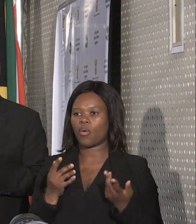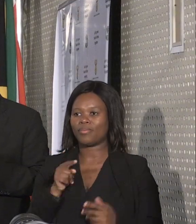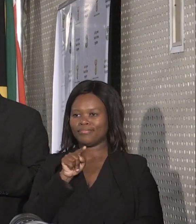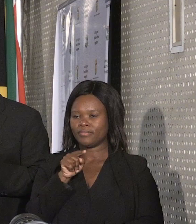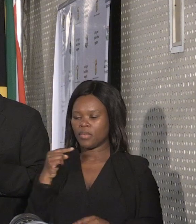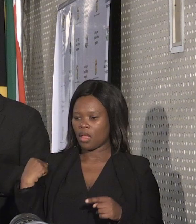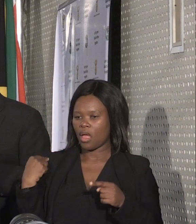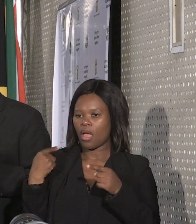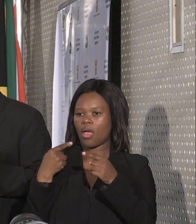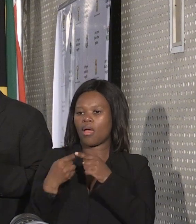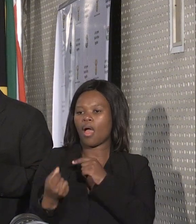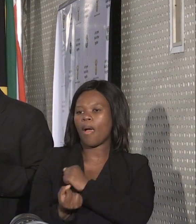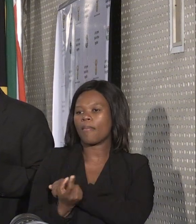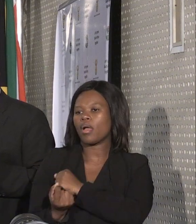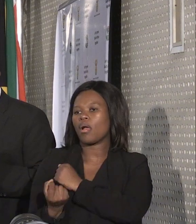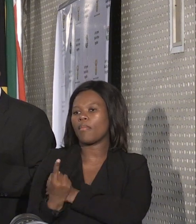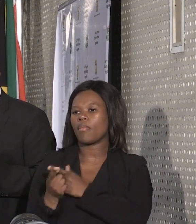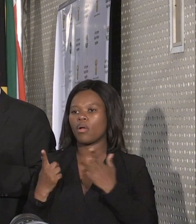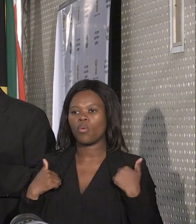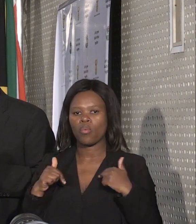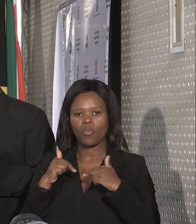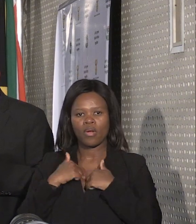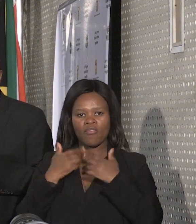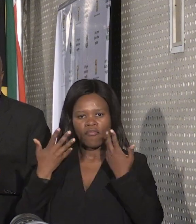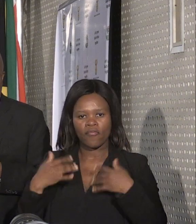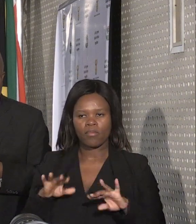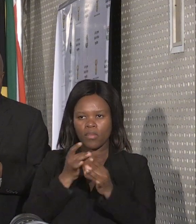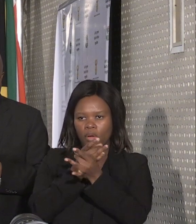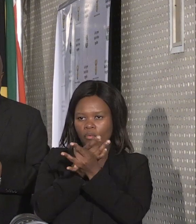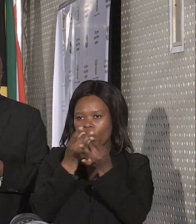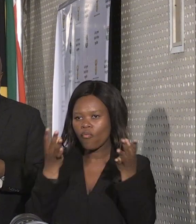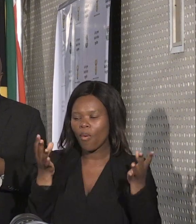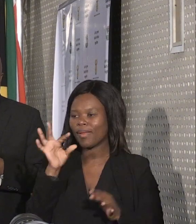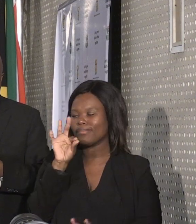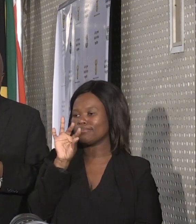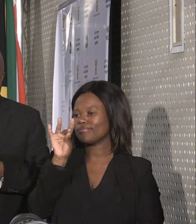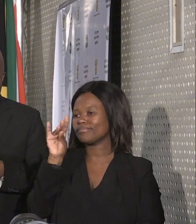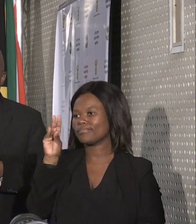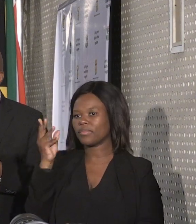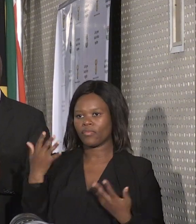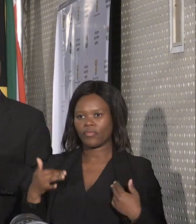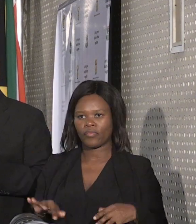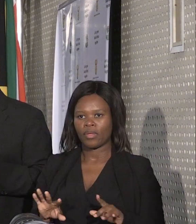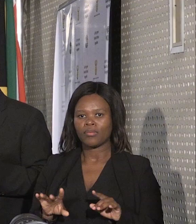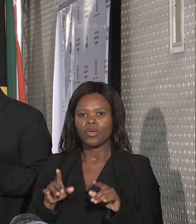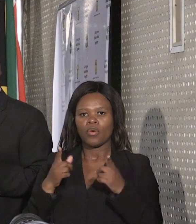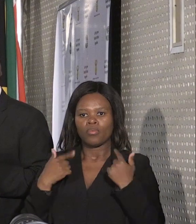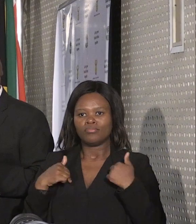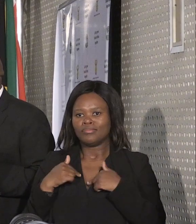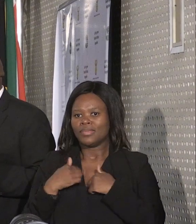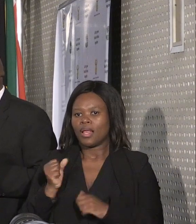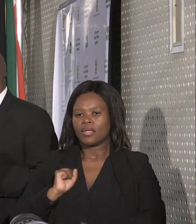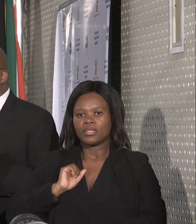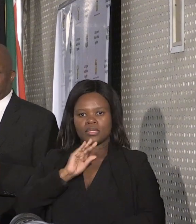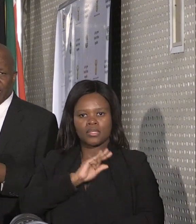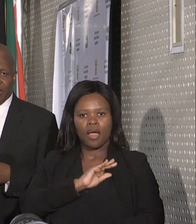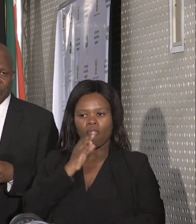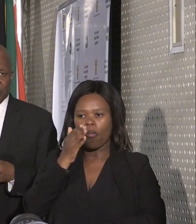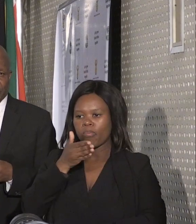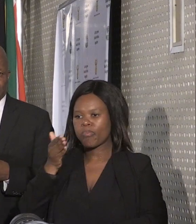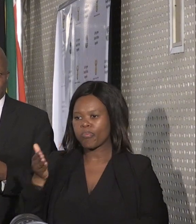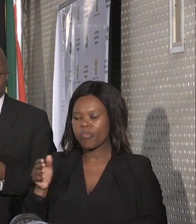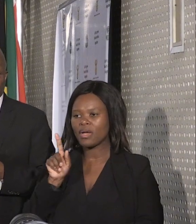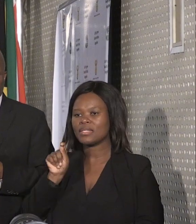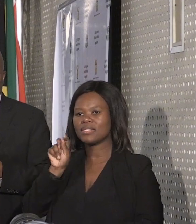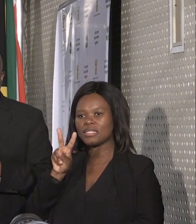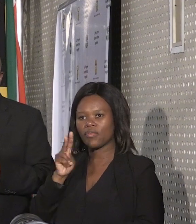happened, we've been communicating almost nearly every day. Our officials have been on television. You might have seen